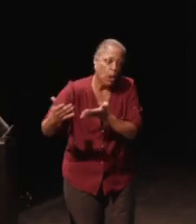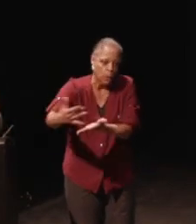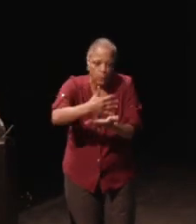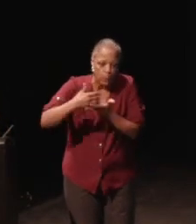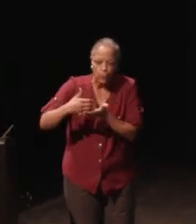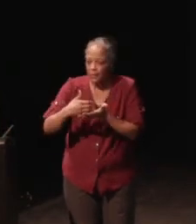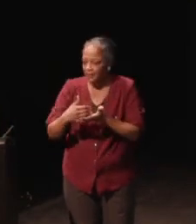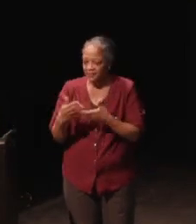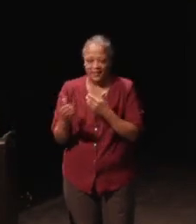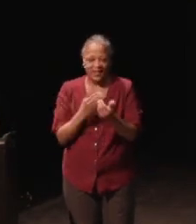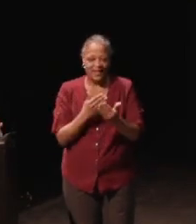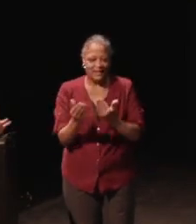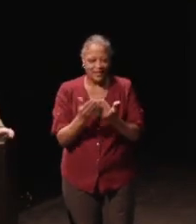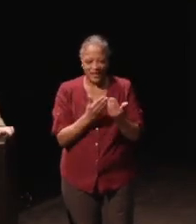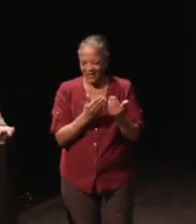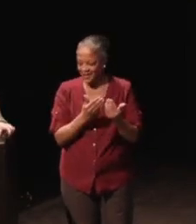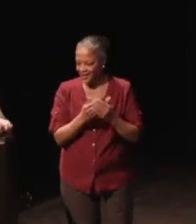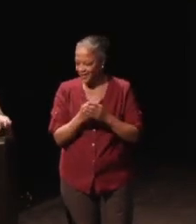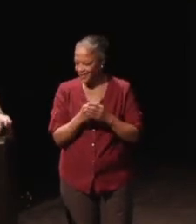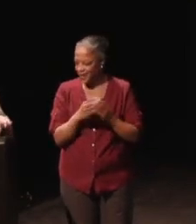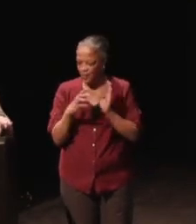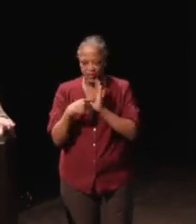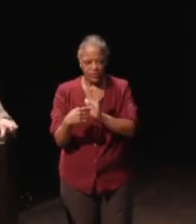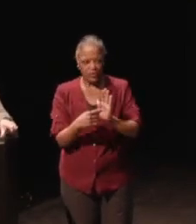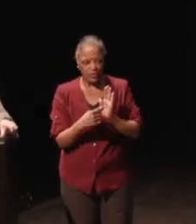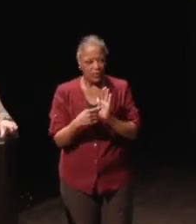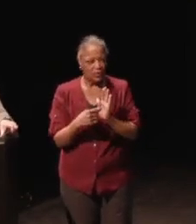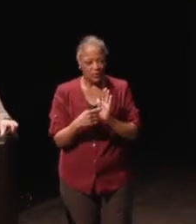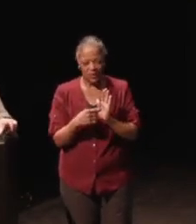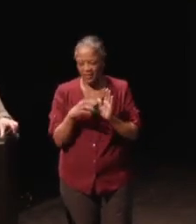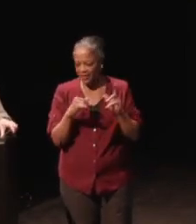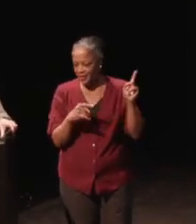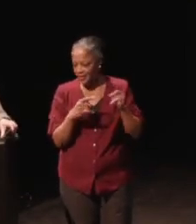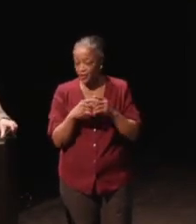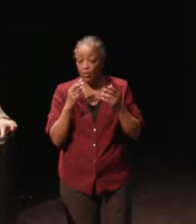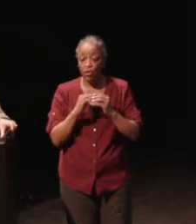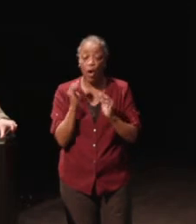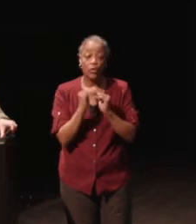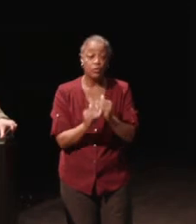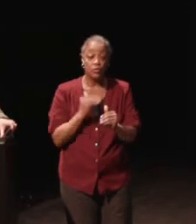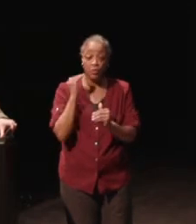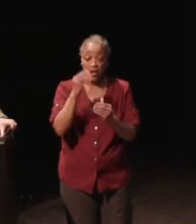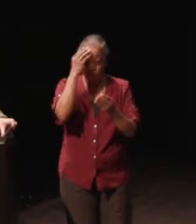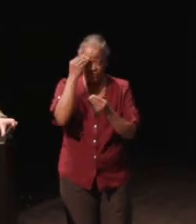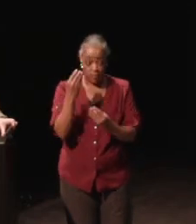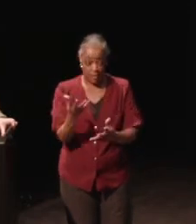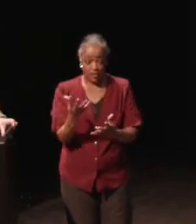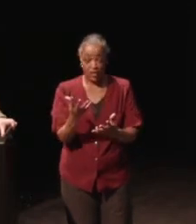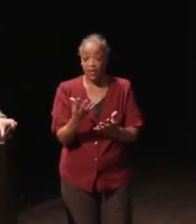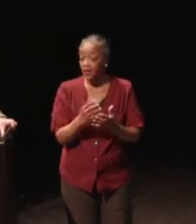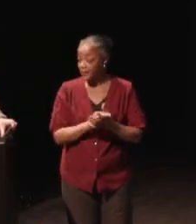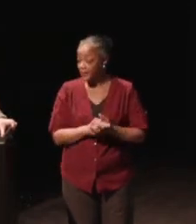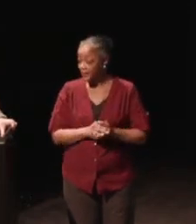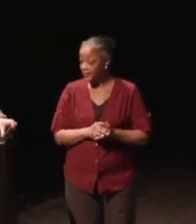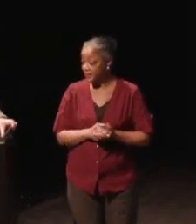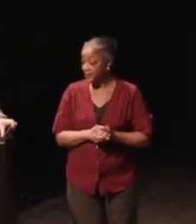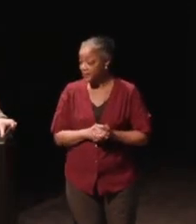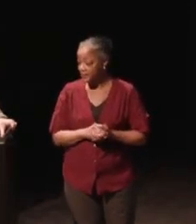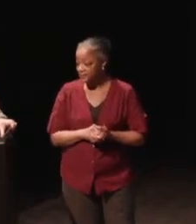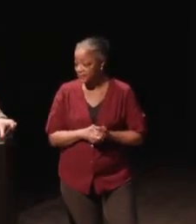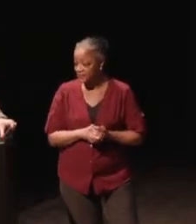yes. Anyway, so I'm going to play this Too Much Information here, and